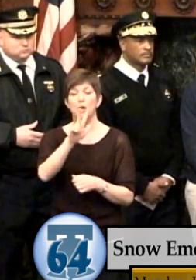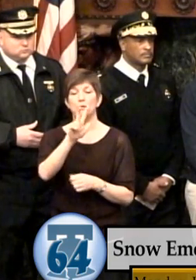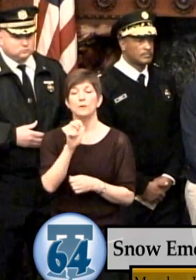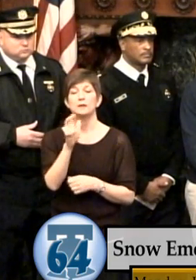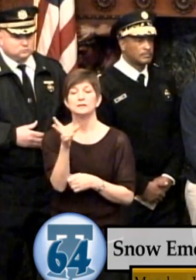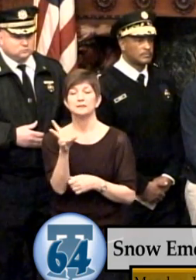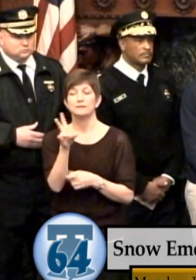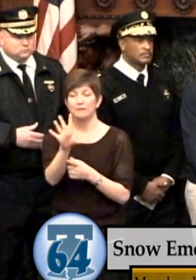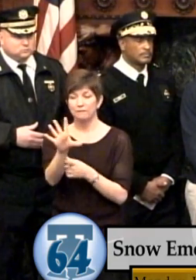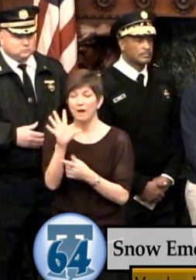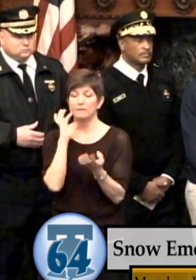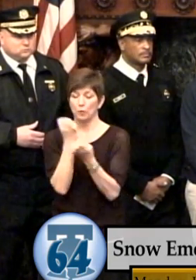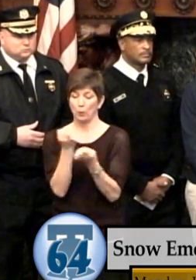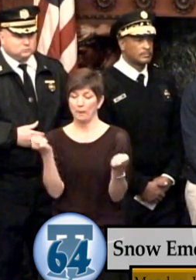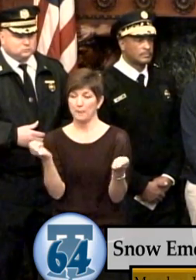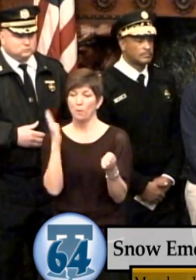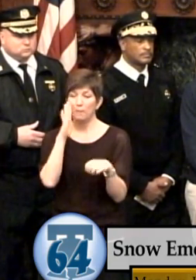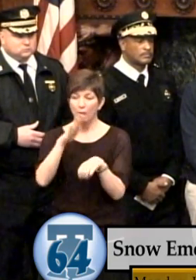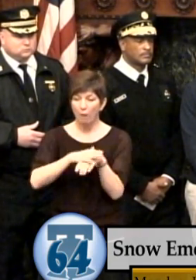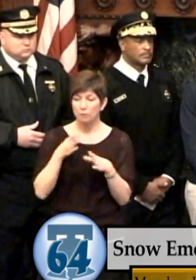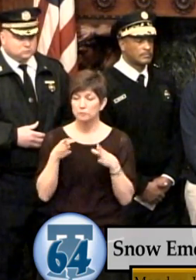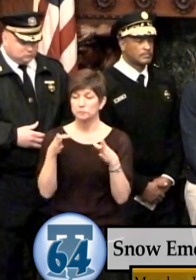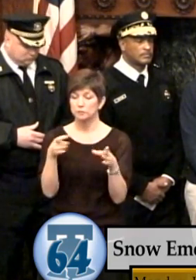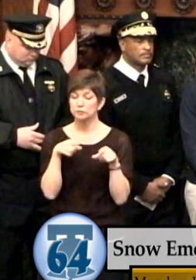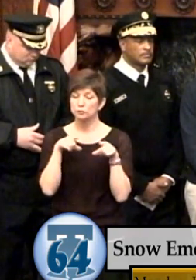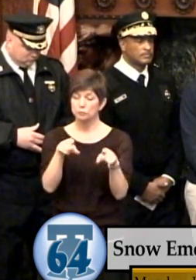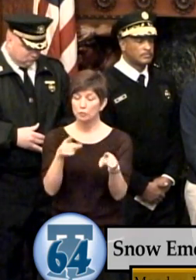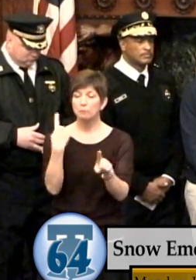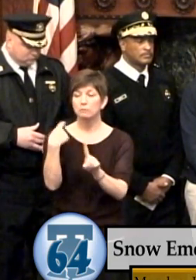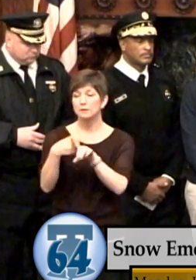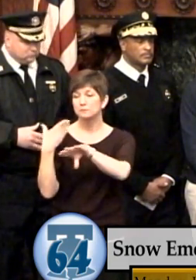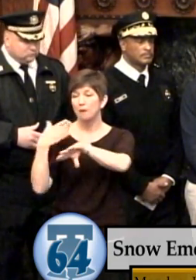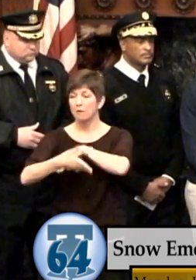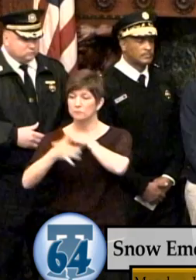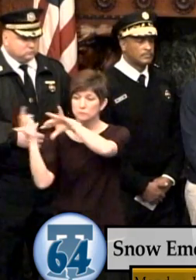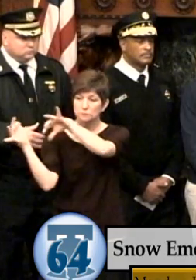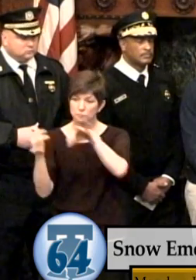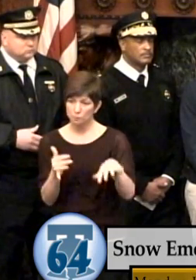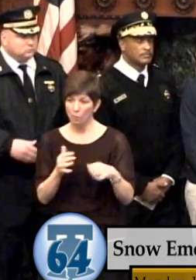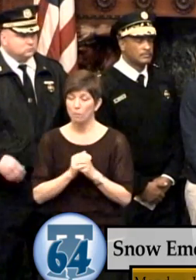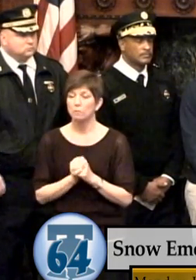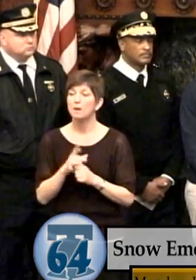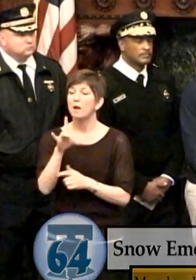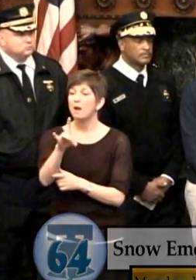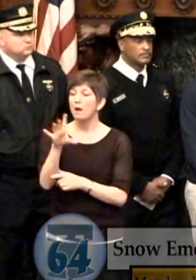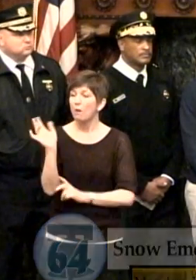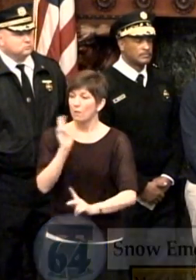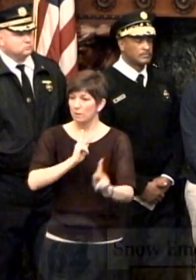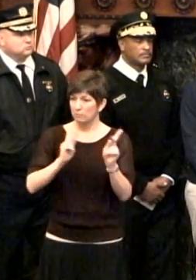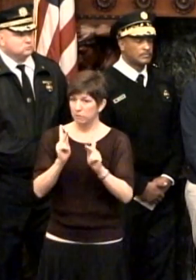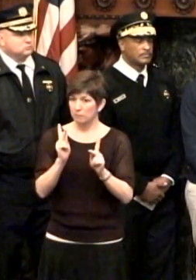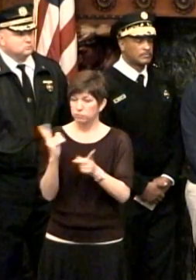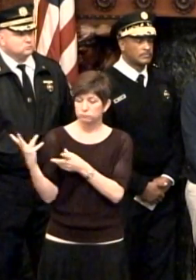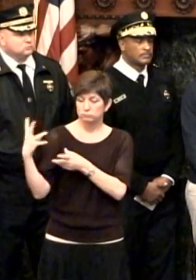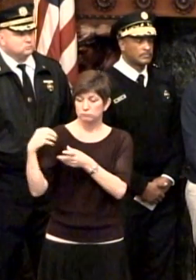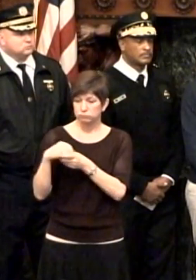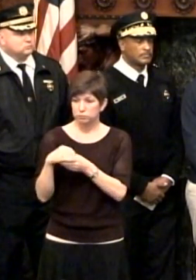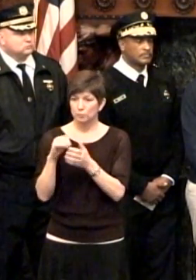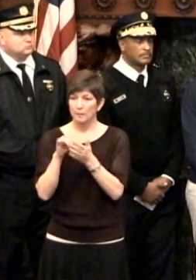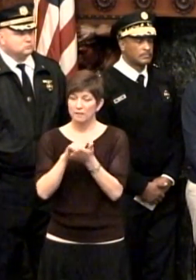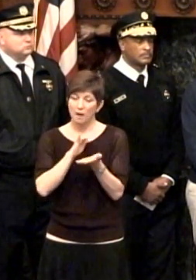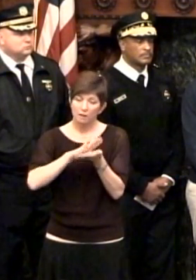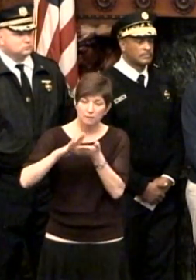375 pieces of equipment will be on the street during and after the storm. There will be 800 people involved in that event.